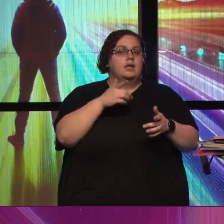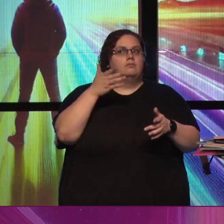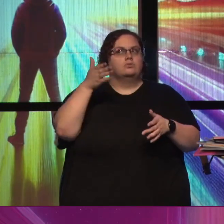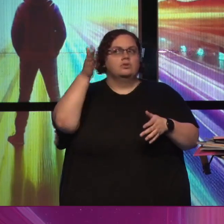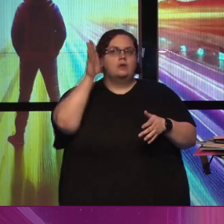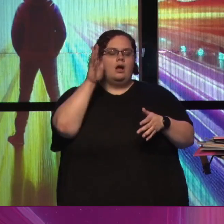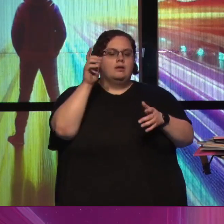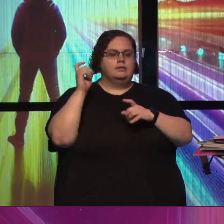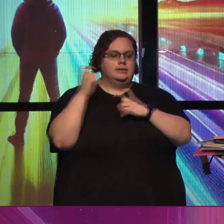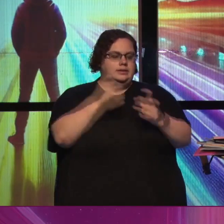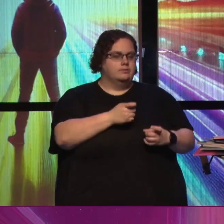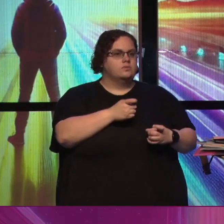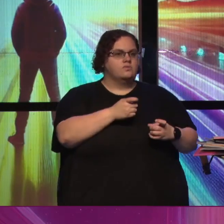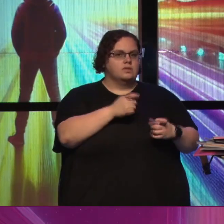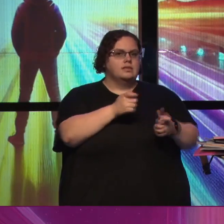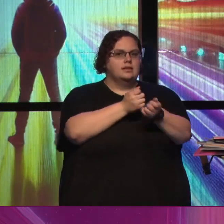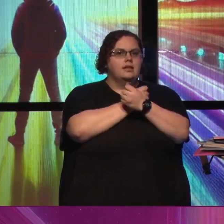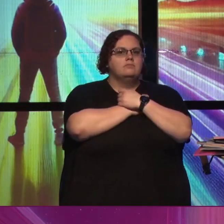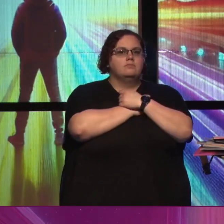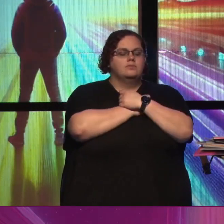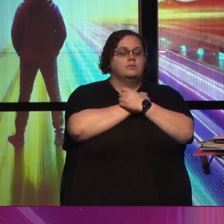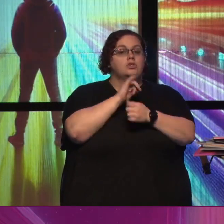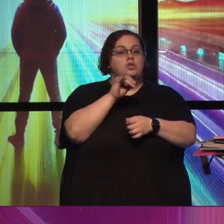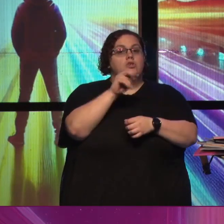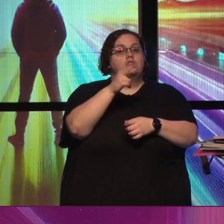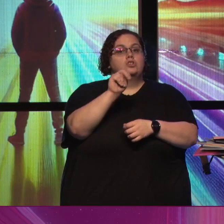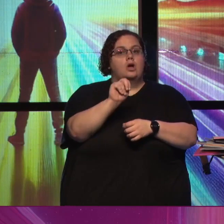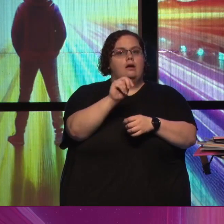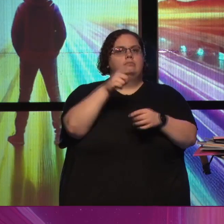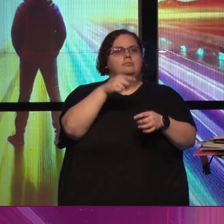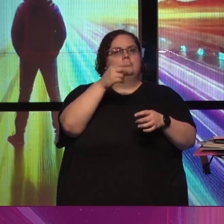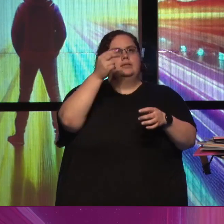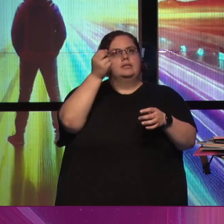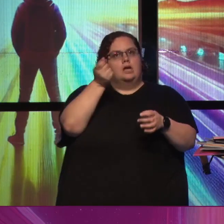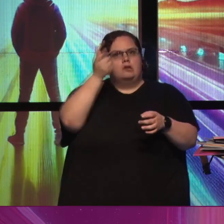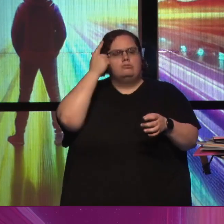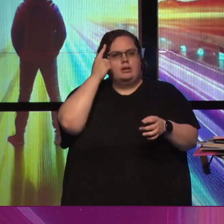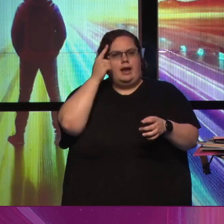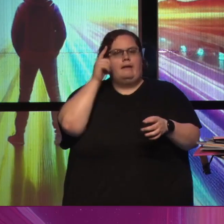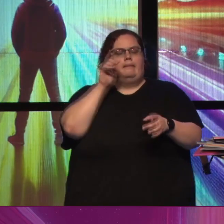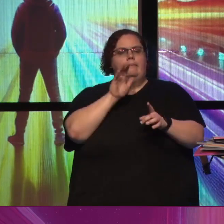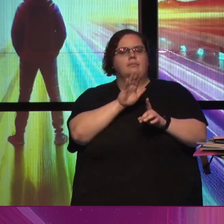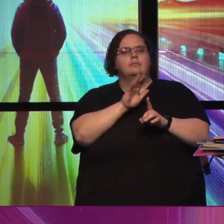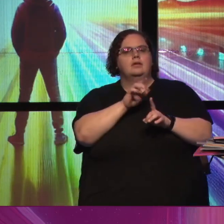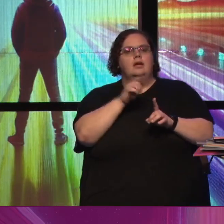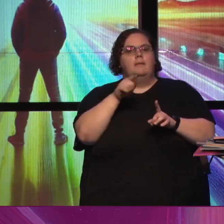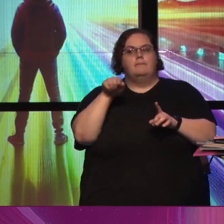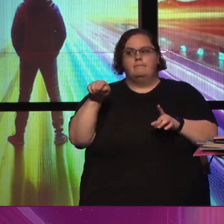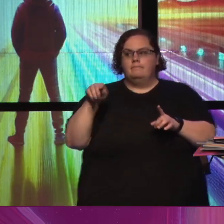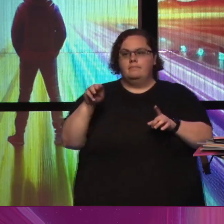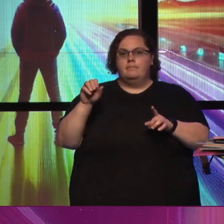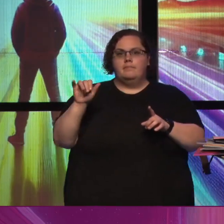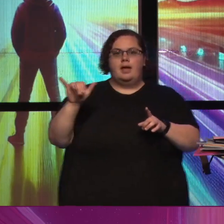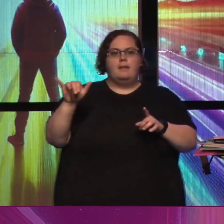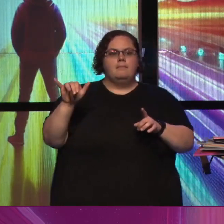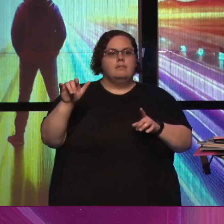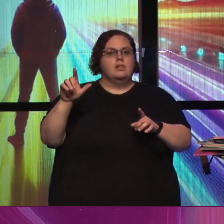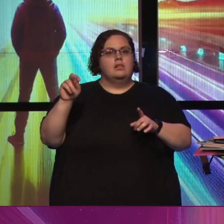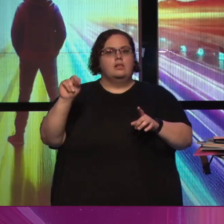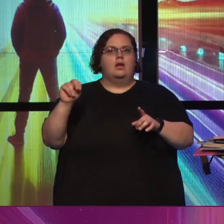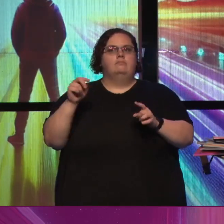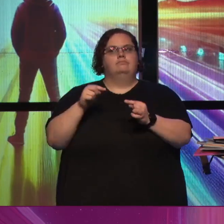love. So when John says in his world, in his understanding, that Babylon is anti-God, the Team Dragon